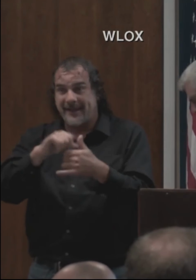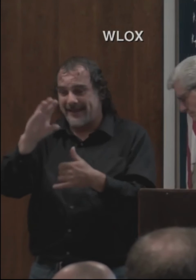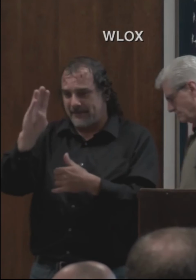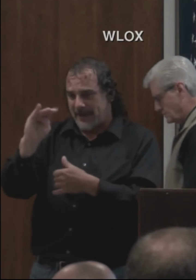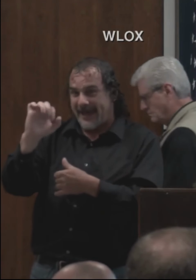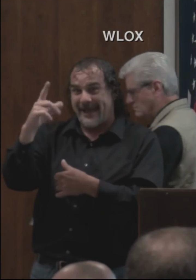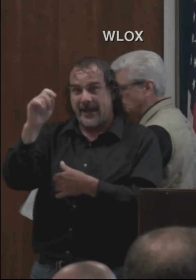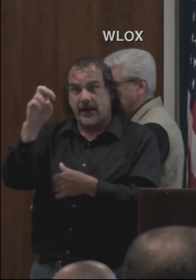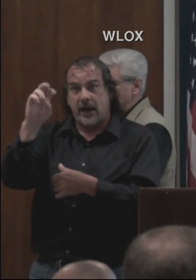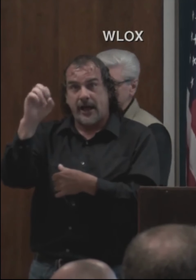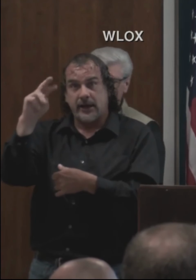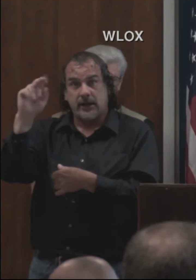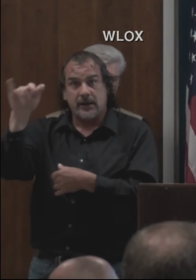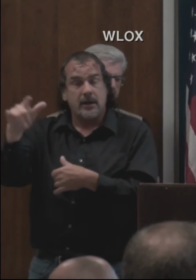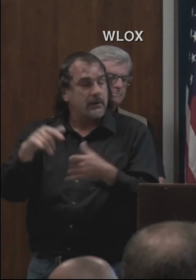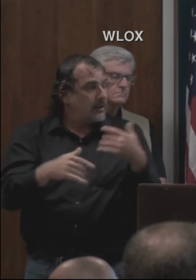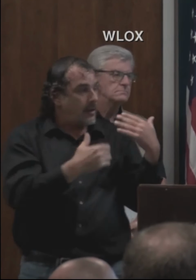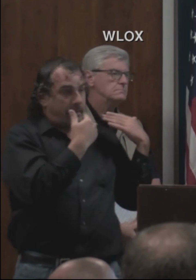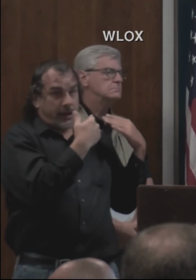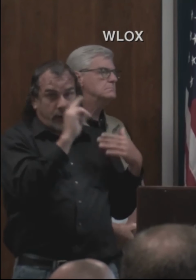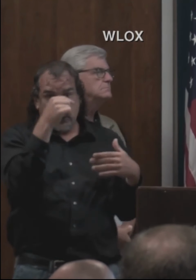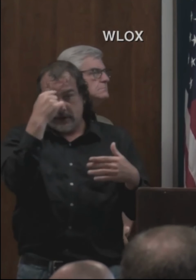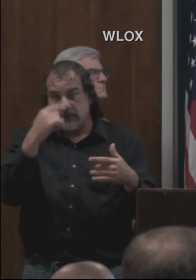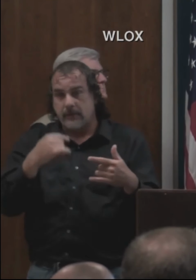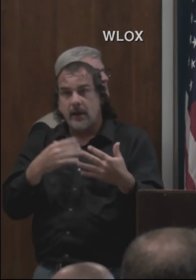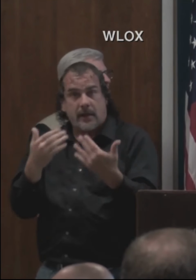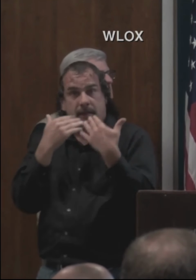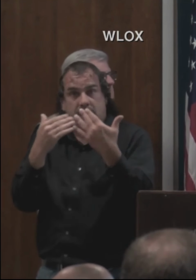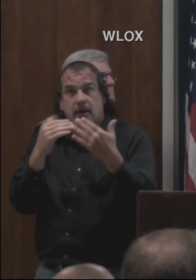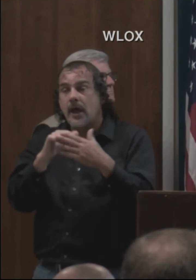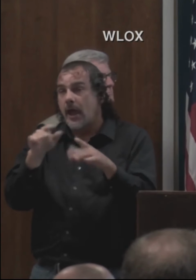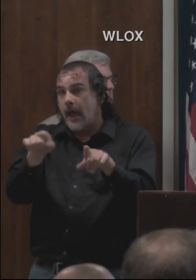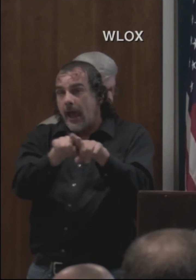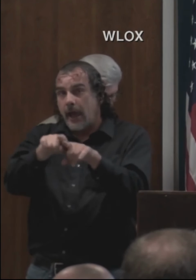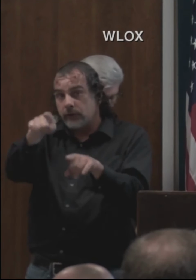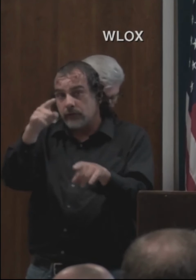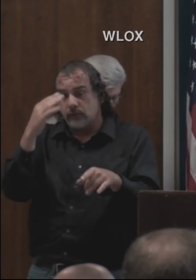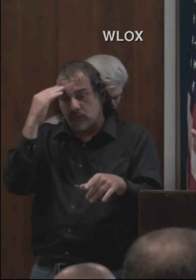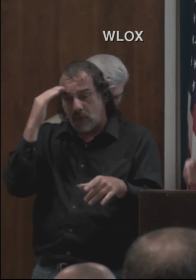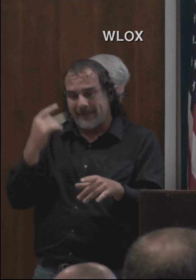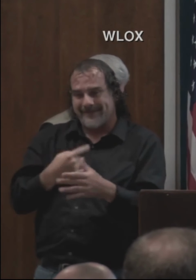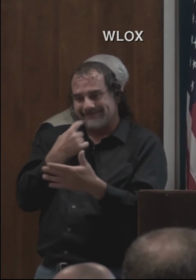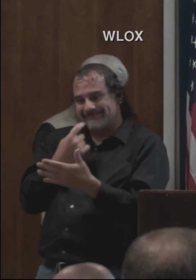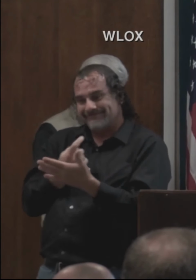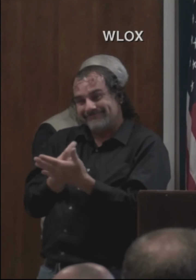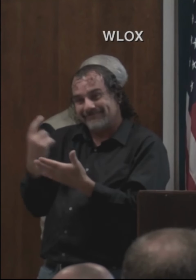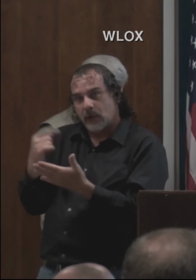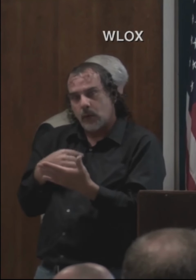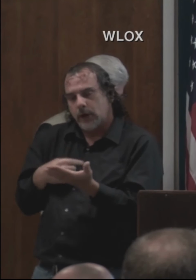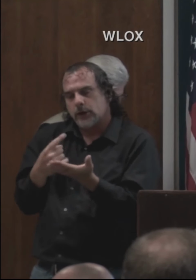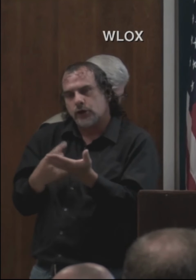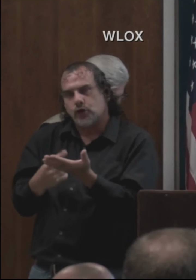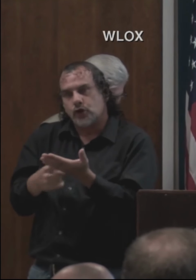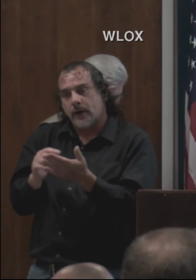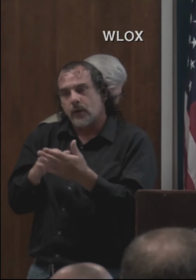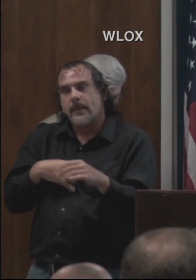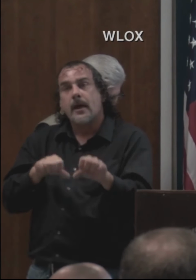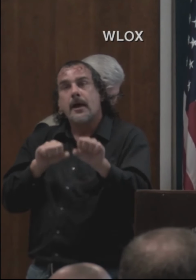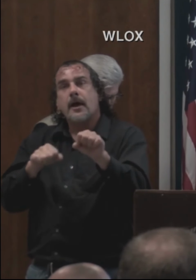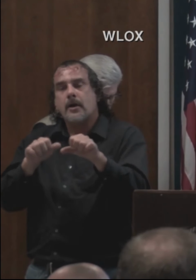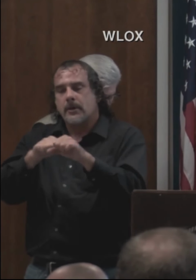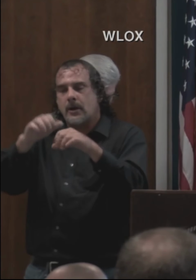sir. Thank you, Governor. Thank you for having us. Unfortunately, as you know, this past week we discussed with the press the possibility